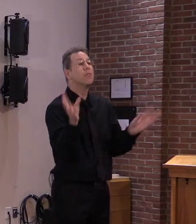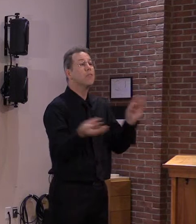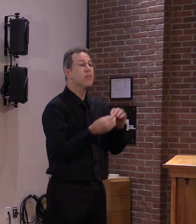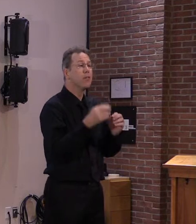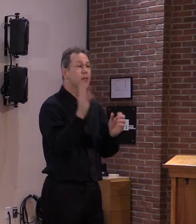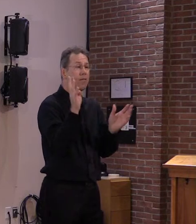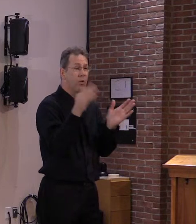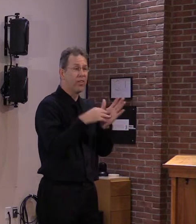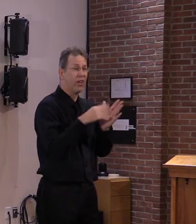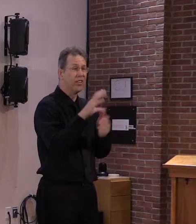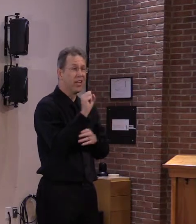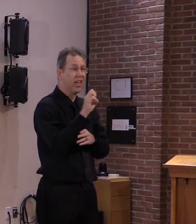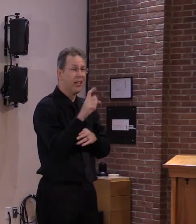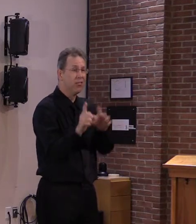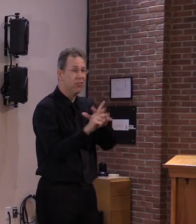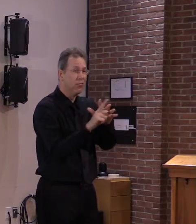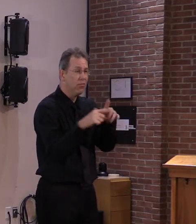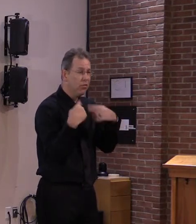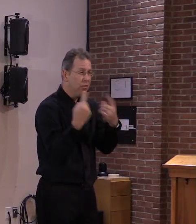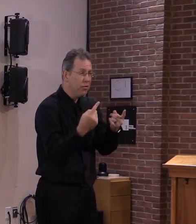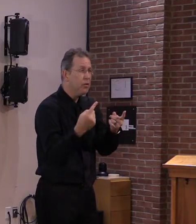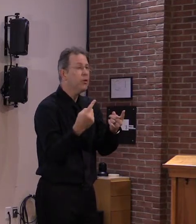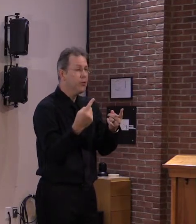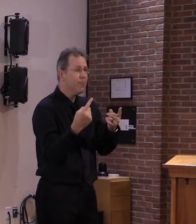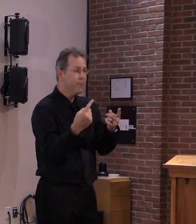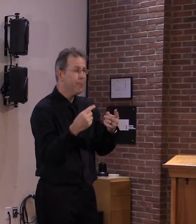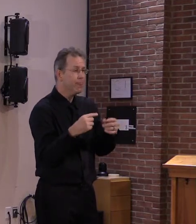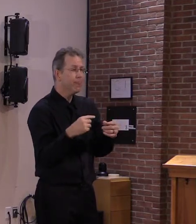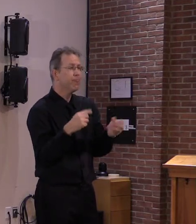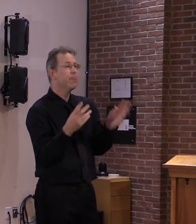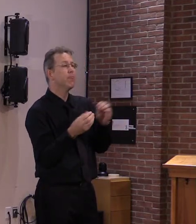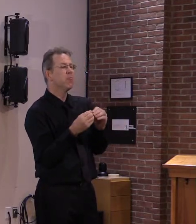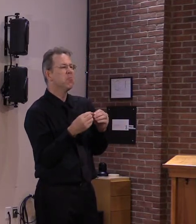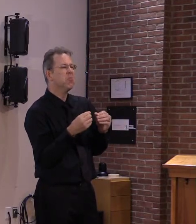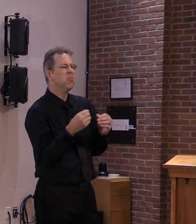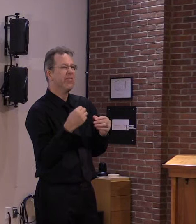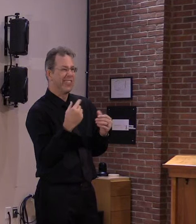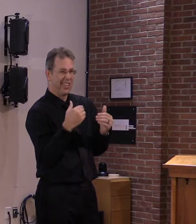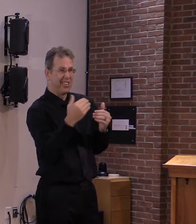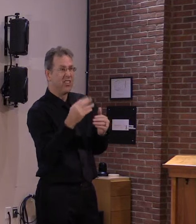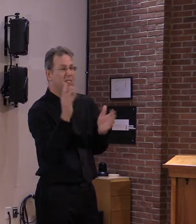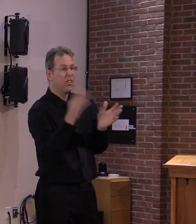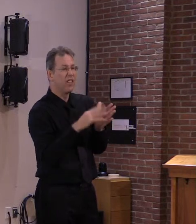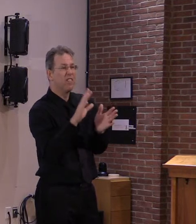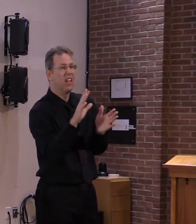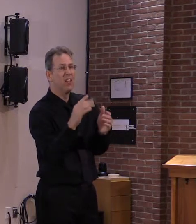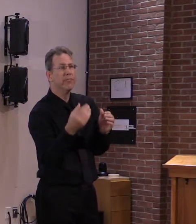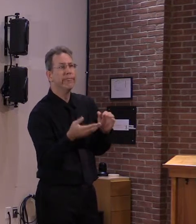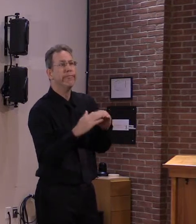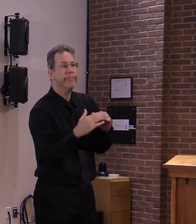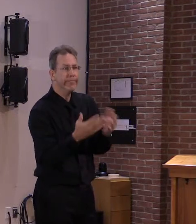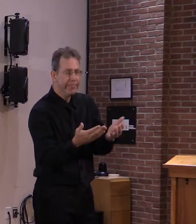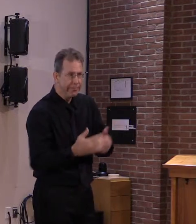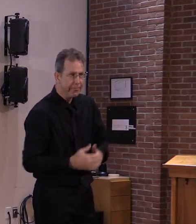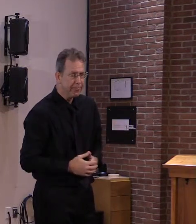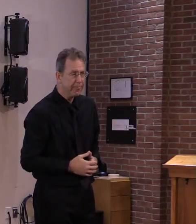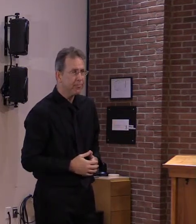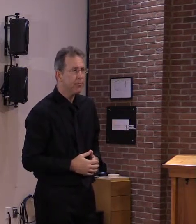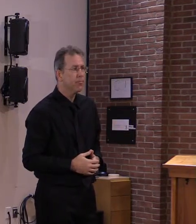season and follow the gathering requirements of the governor's executive order. Schools are concerned that not all members of their communities will do